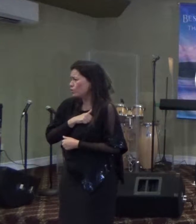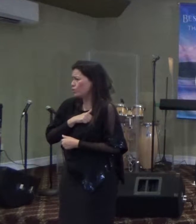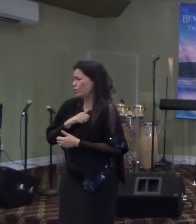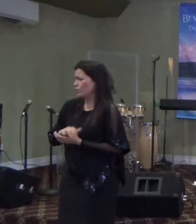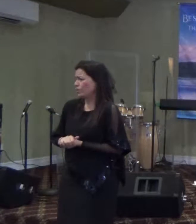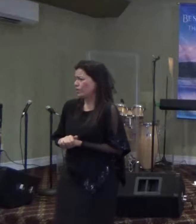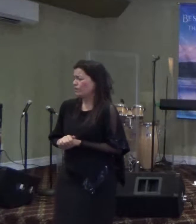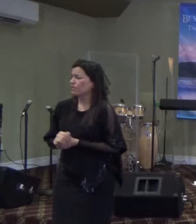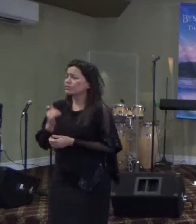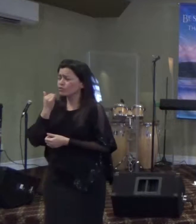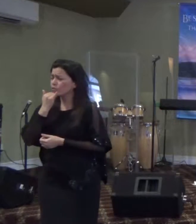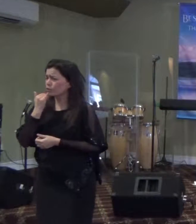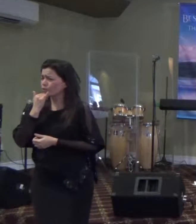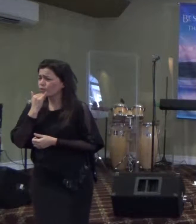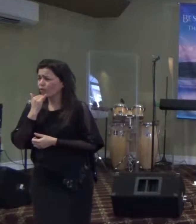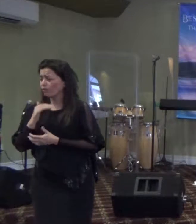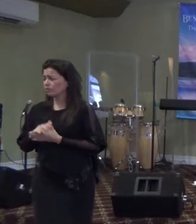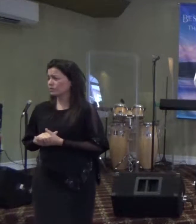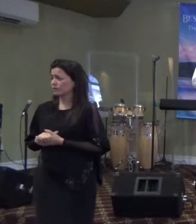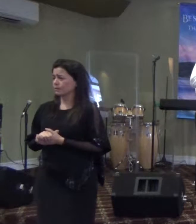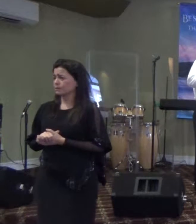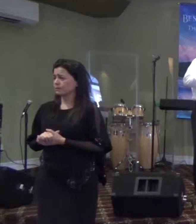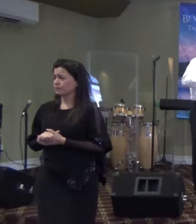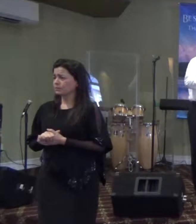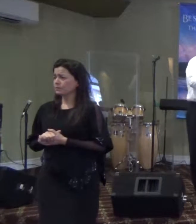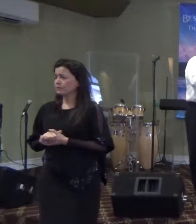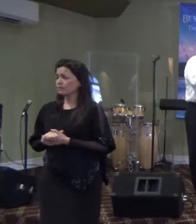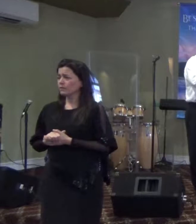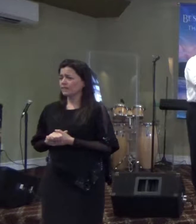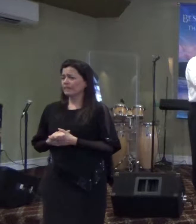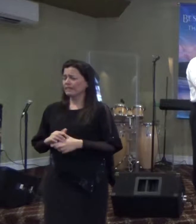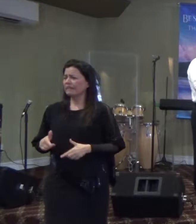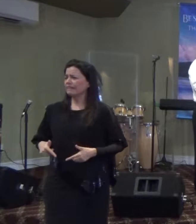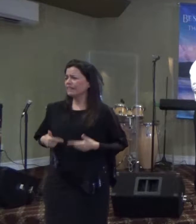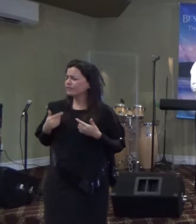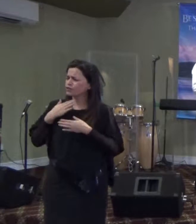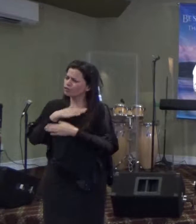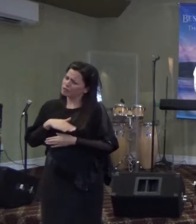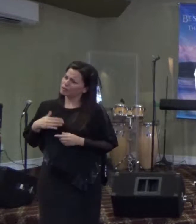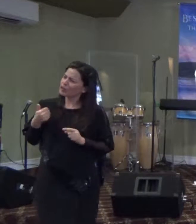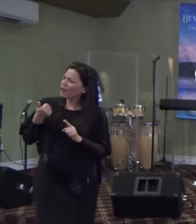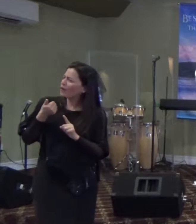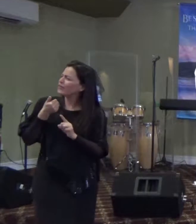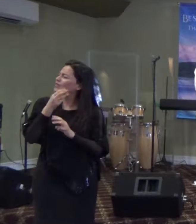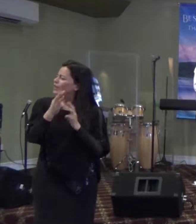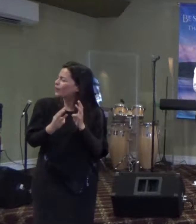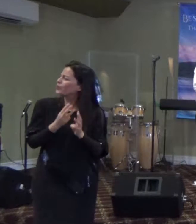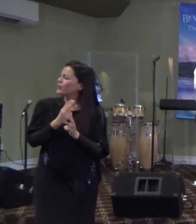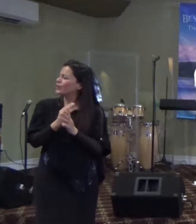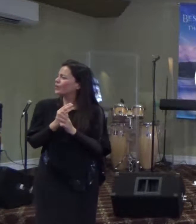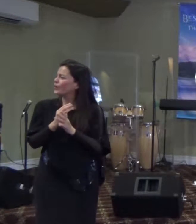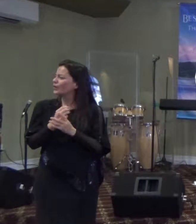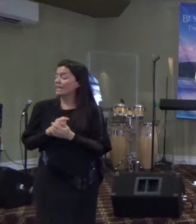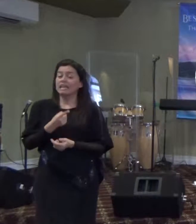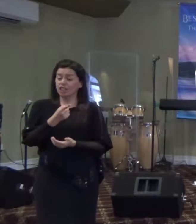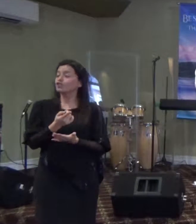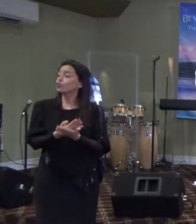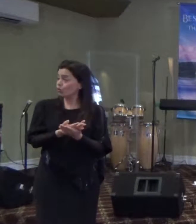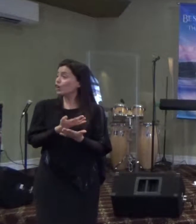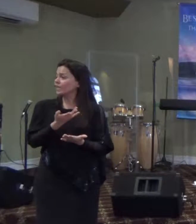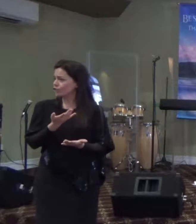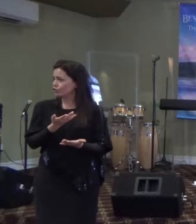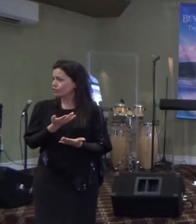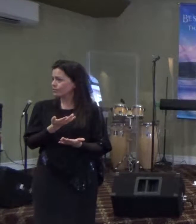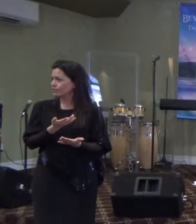de todo. as a center of everything. Vive para sí. He lives for himself. Es rico. He's rich.